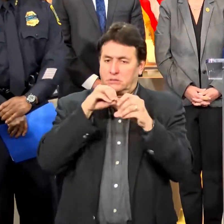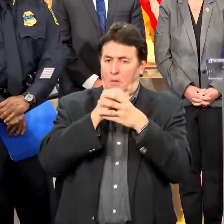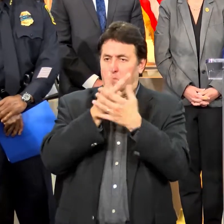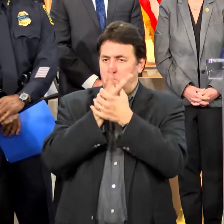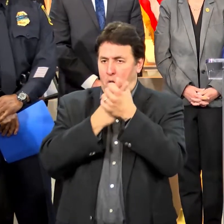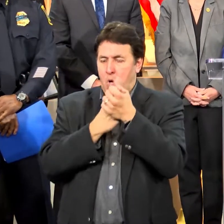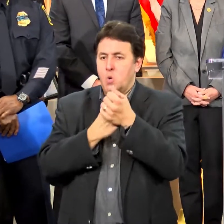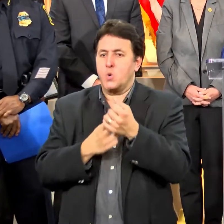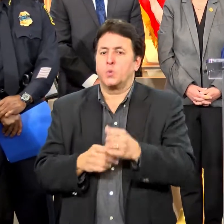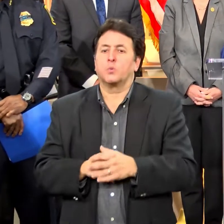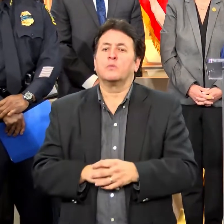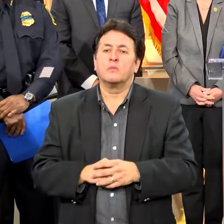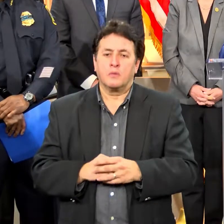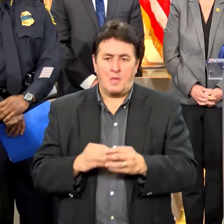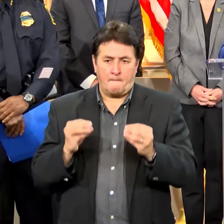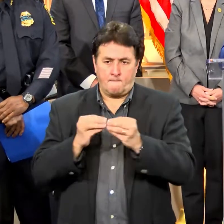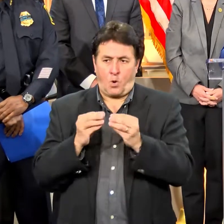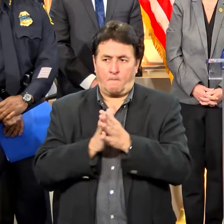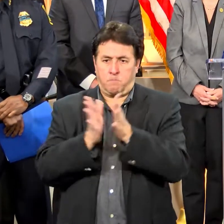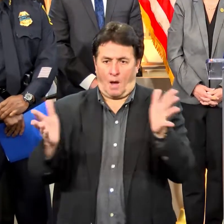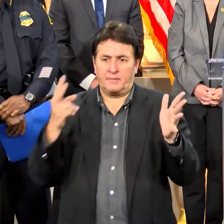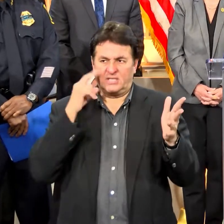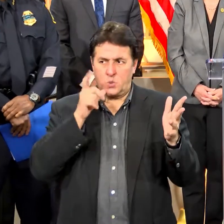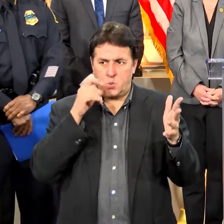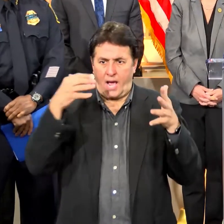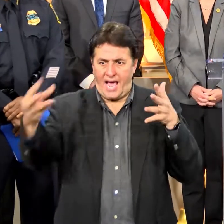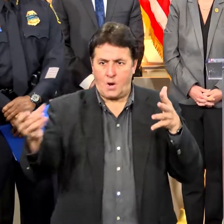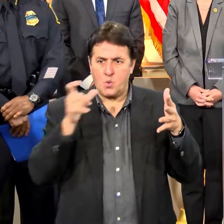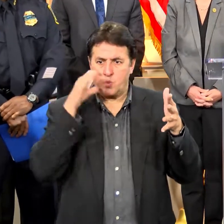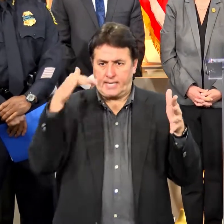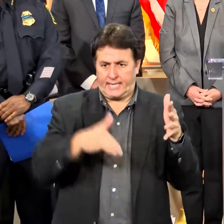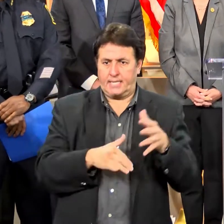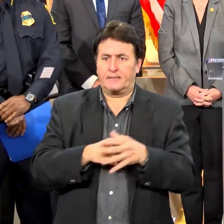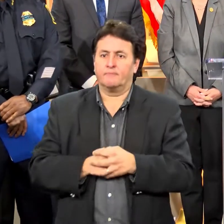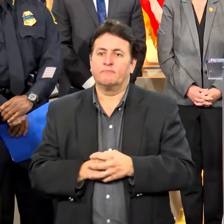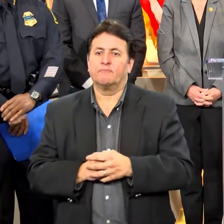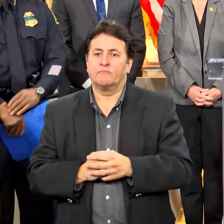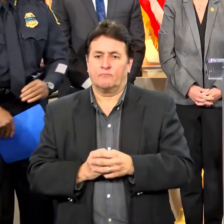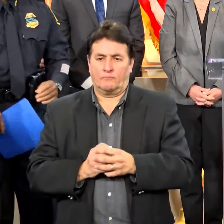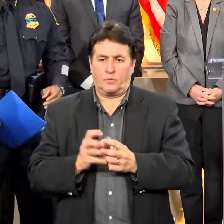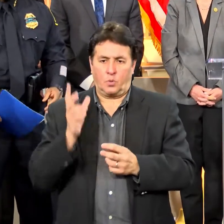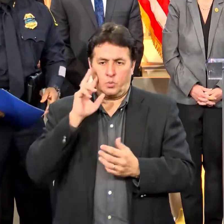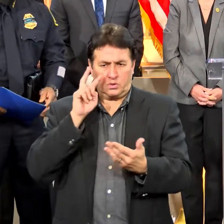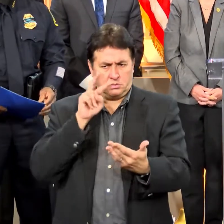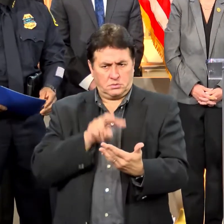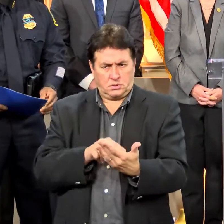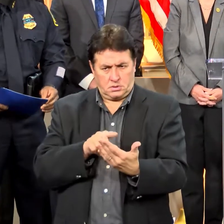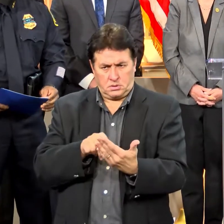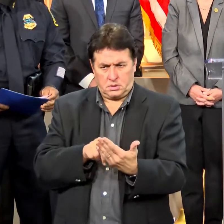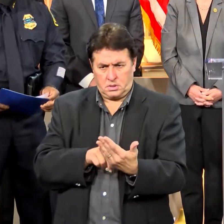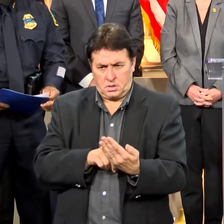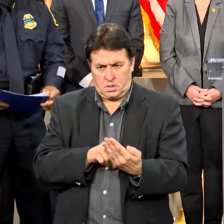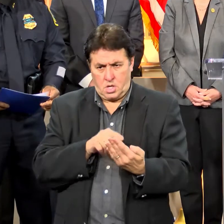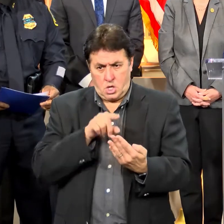public areas. And the footage will be held to be used by law enforcement where crimes occur. There are too